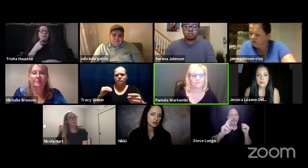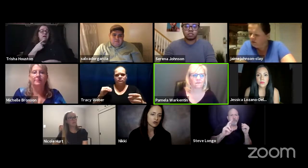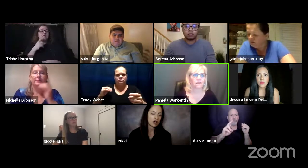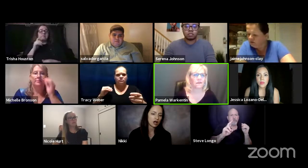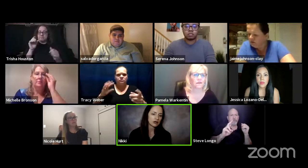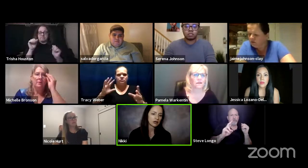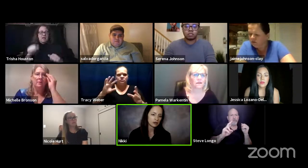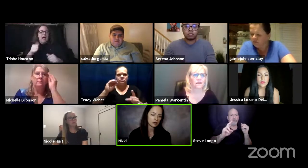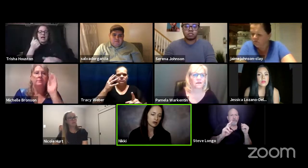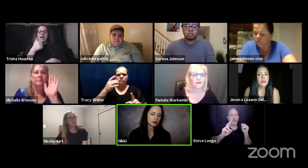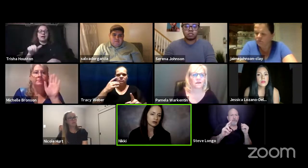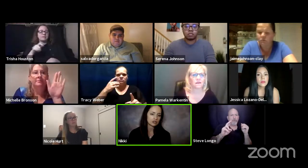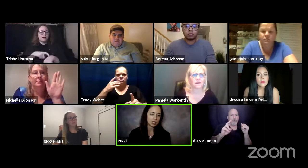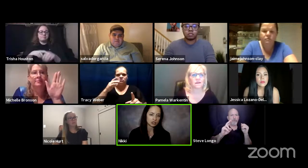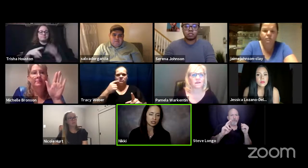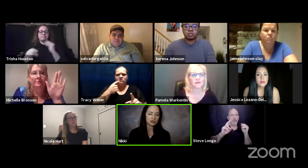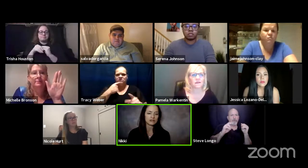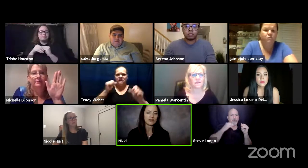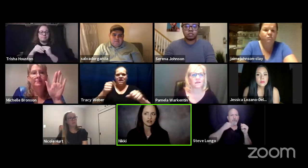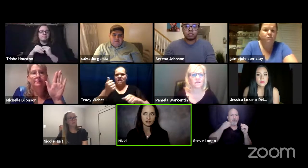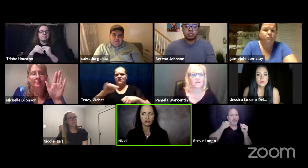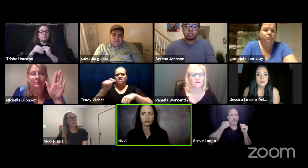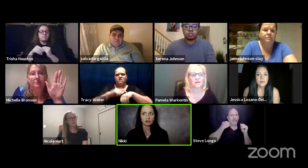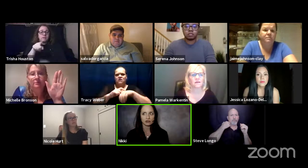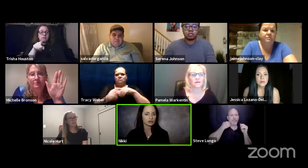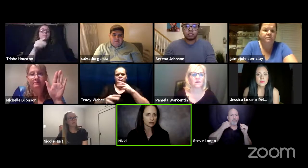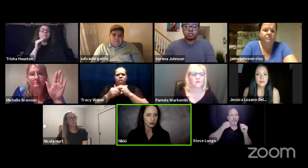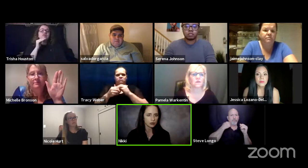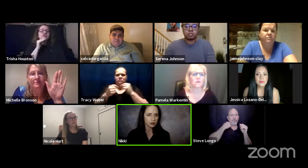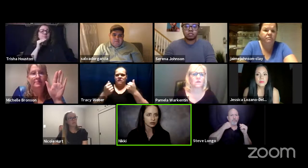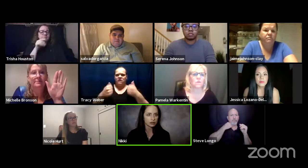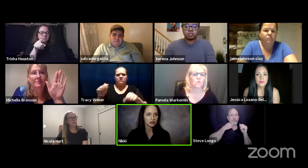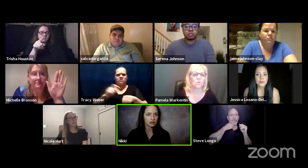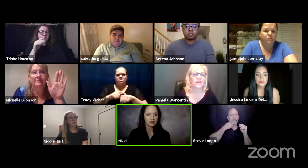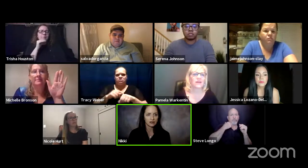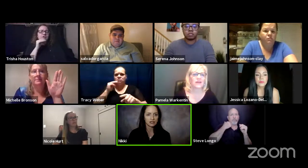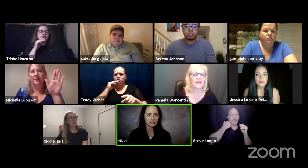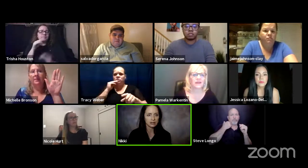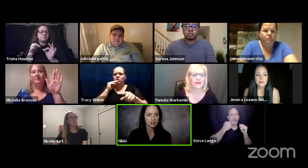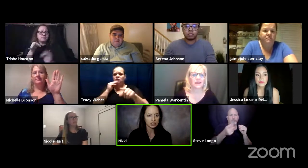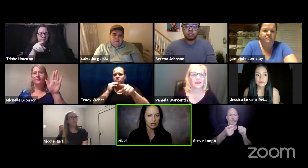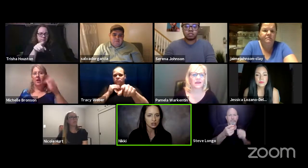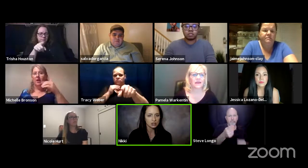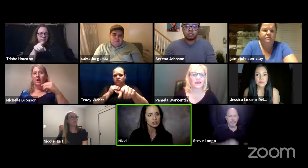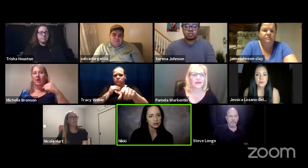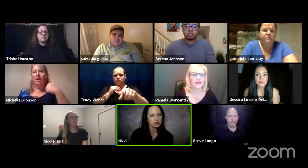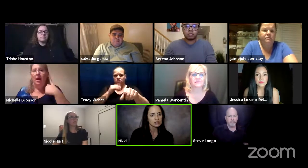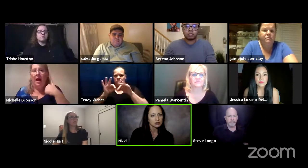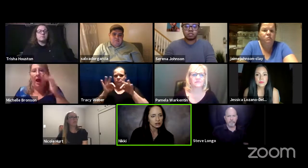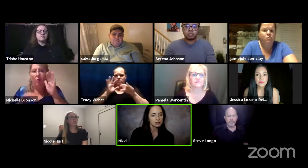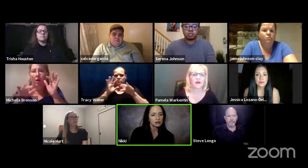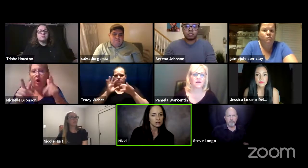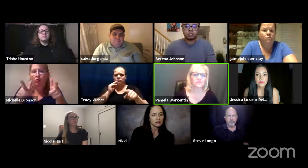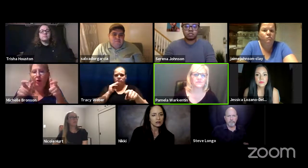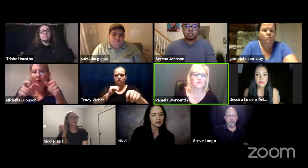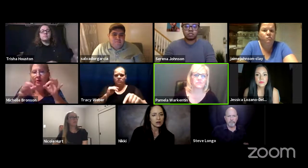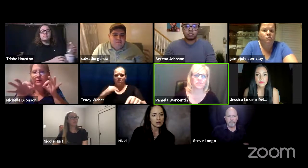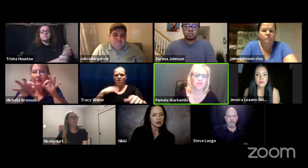For the honorary board changing to advisors to the board, I think we need to make a change. I'll defer to